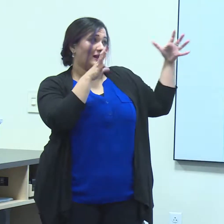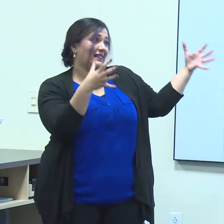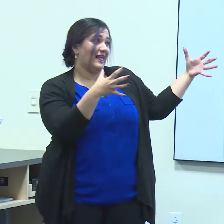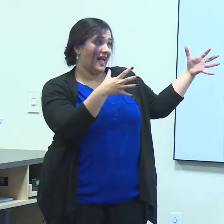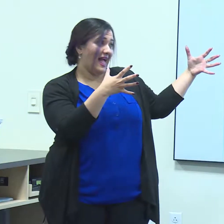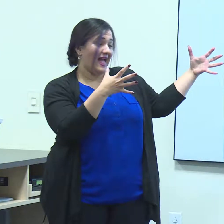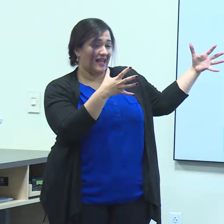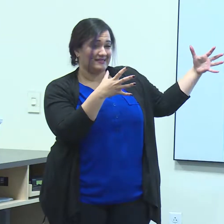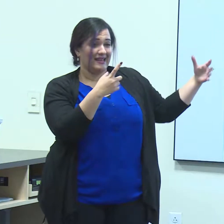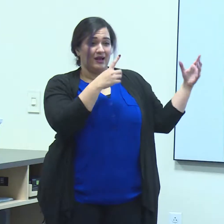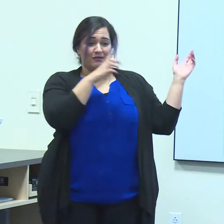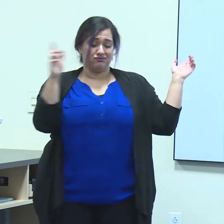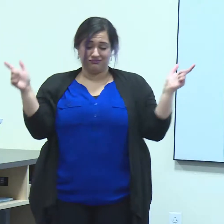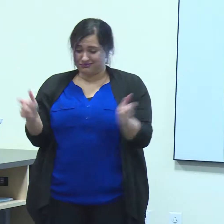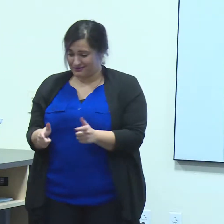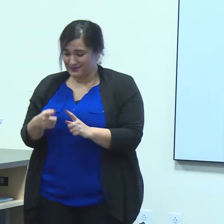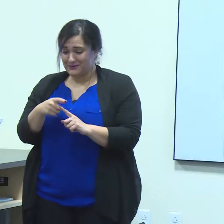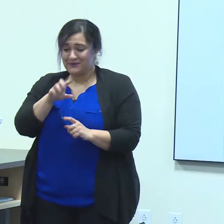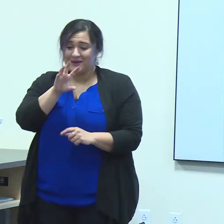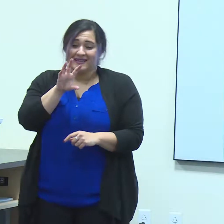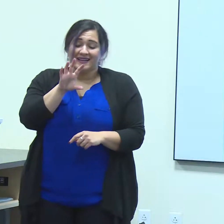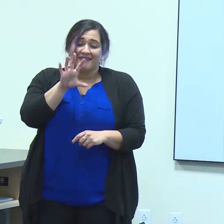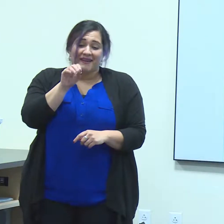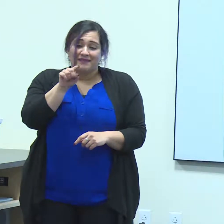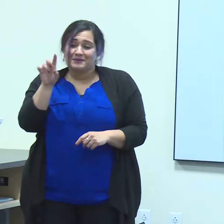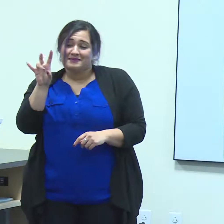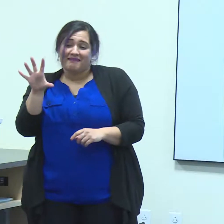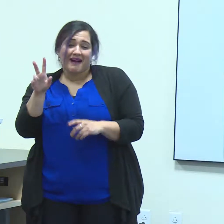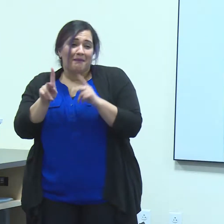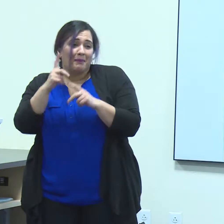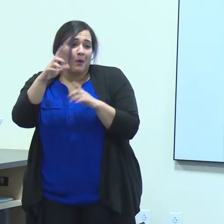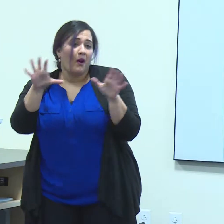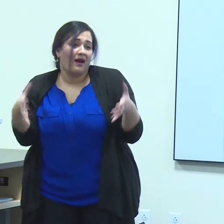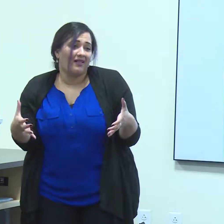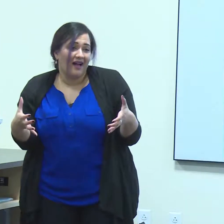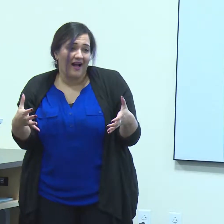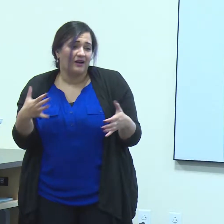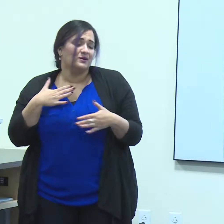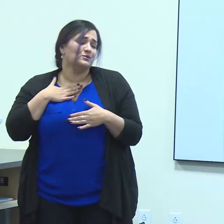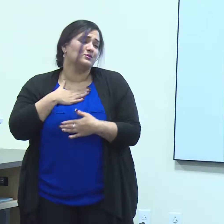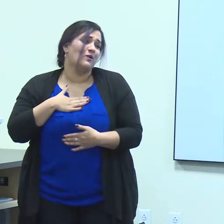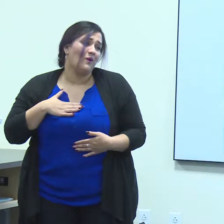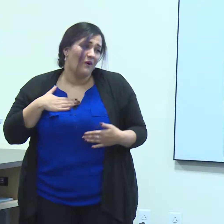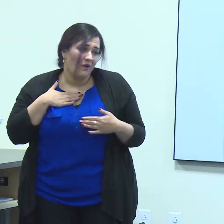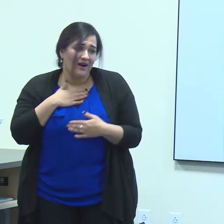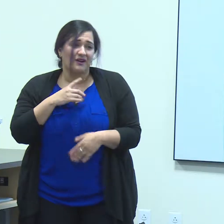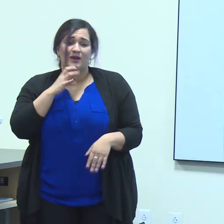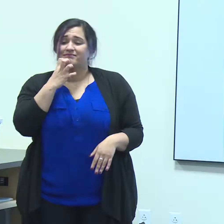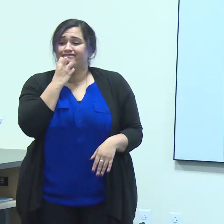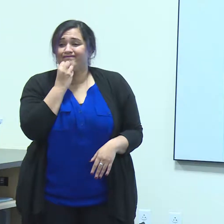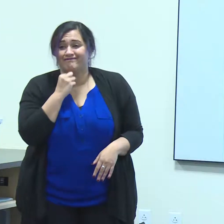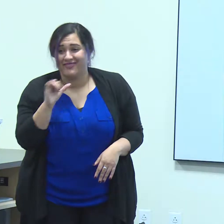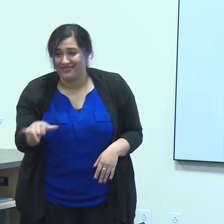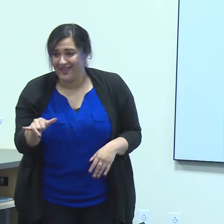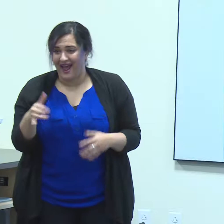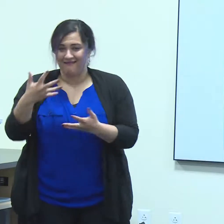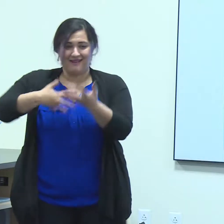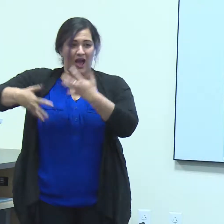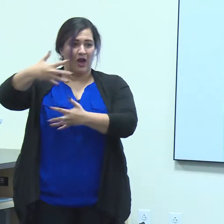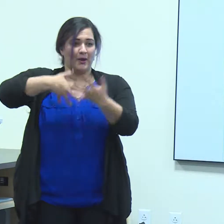went from a class of about 700 to 50 or 75 per class, and I enjoyed it. I really cherished that environment. It